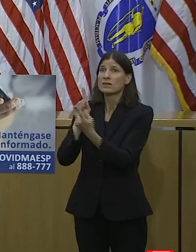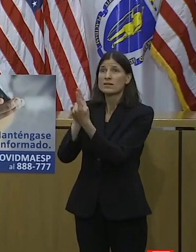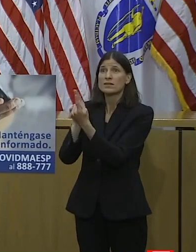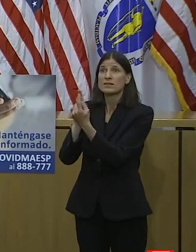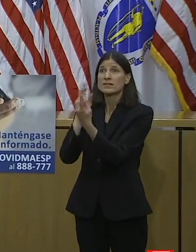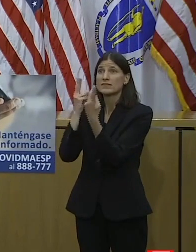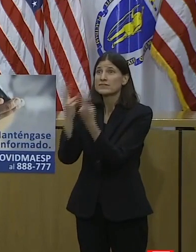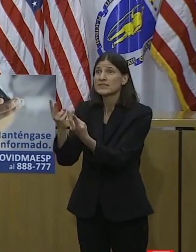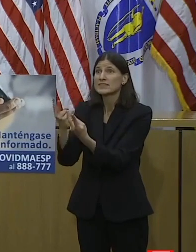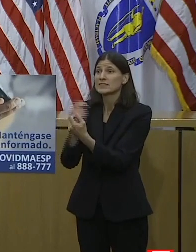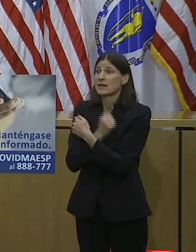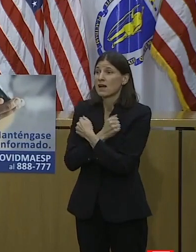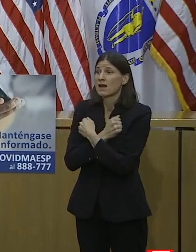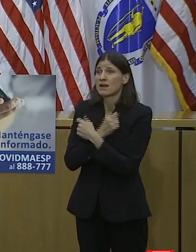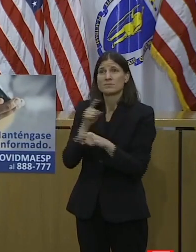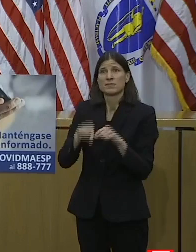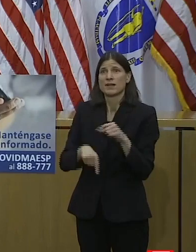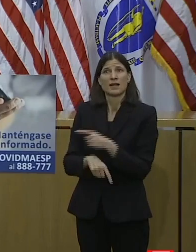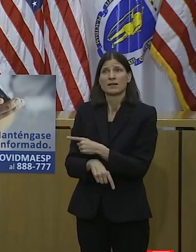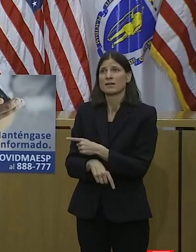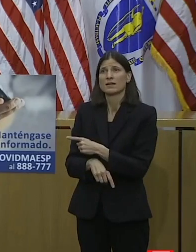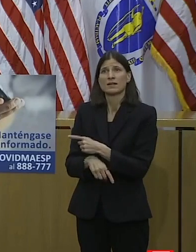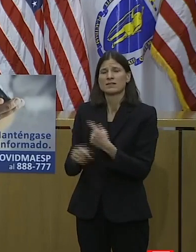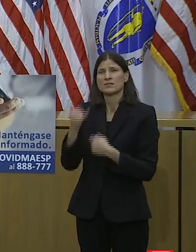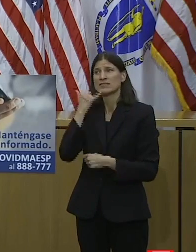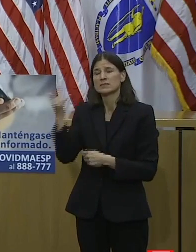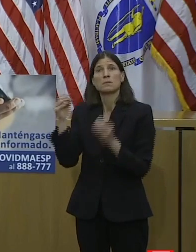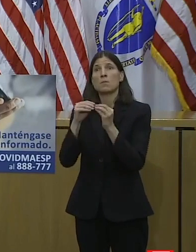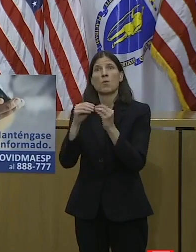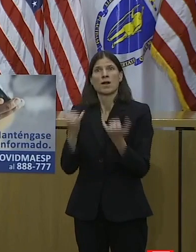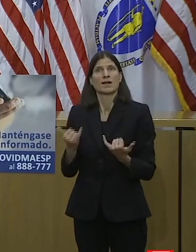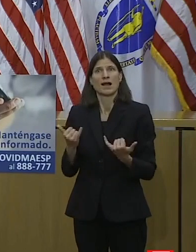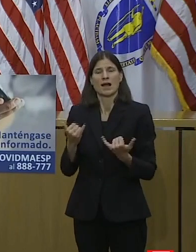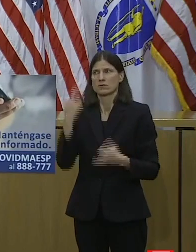Because you just don't know anymore what the future's going to hold.